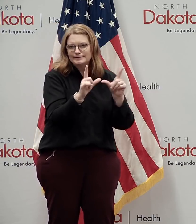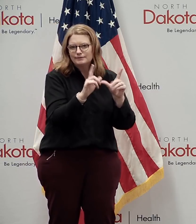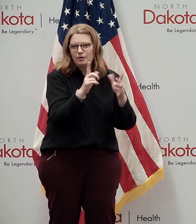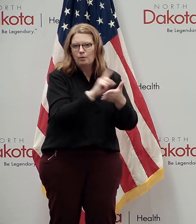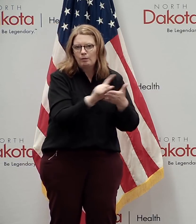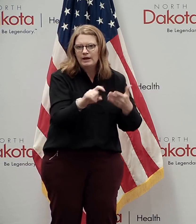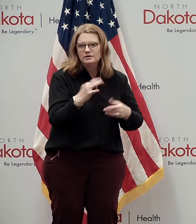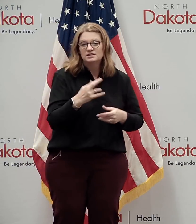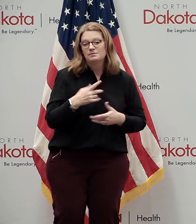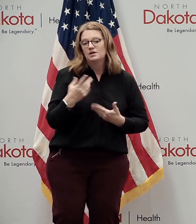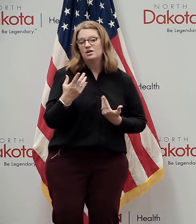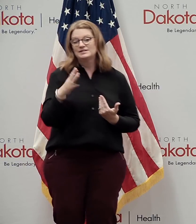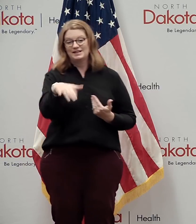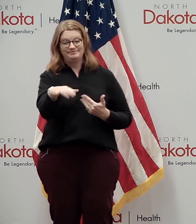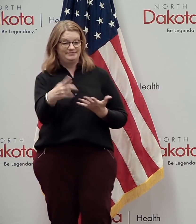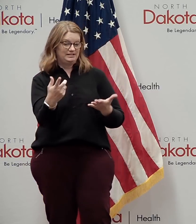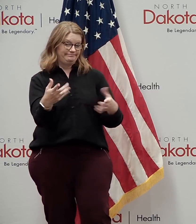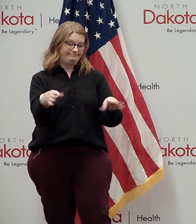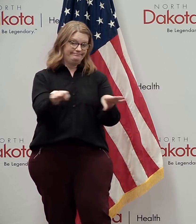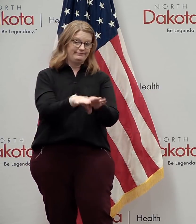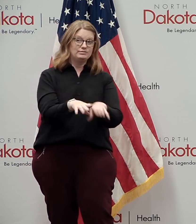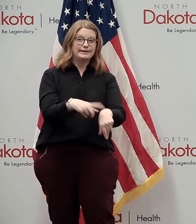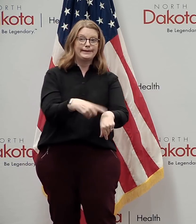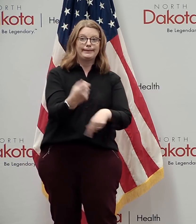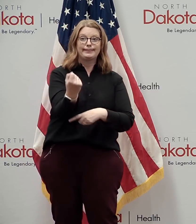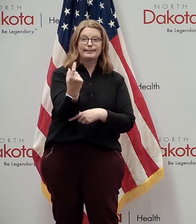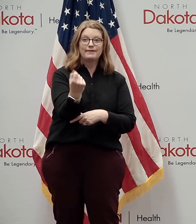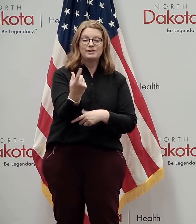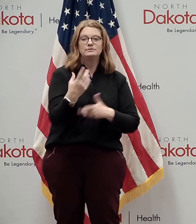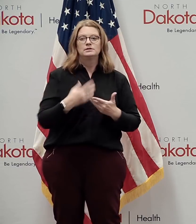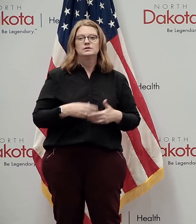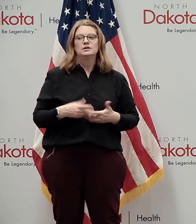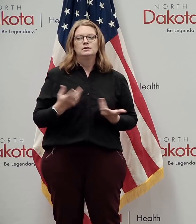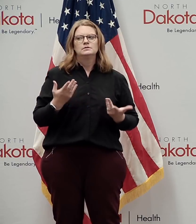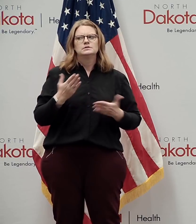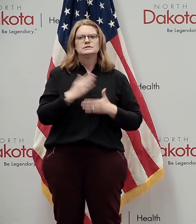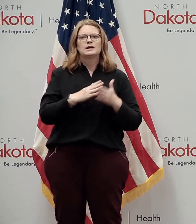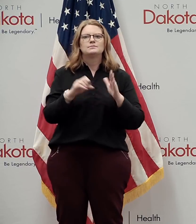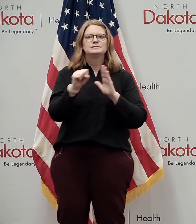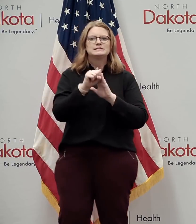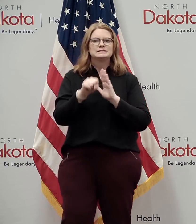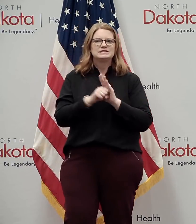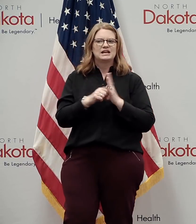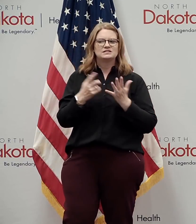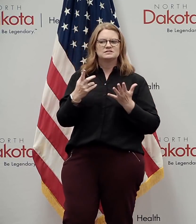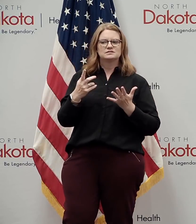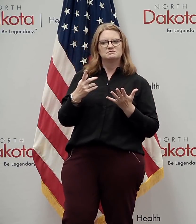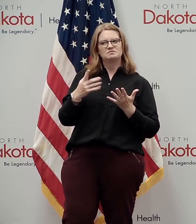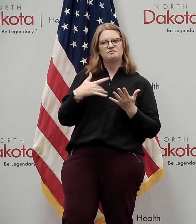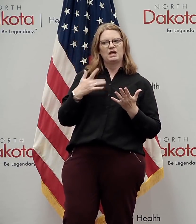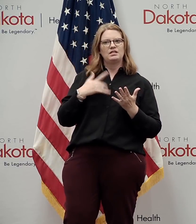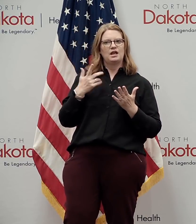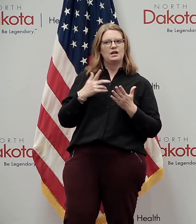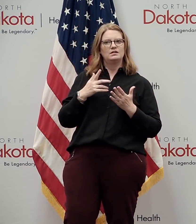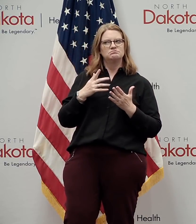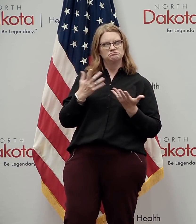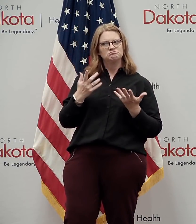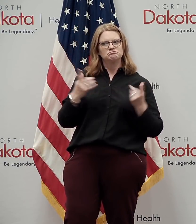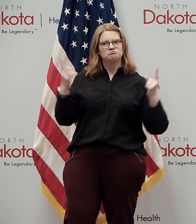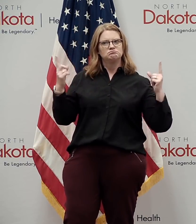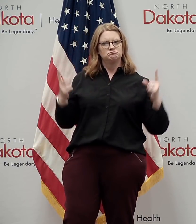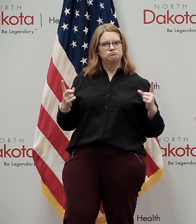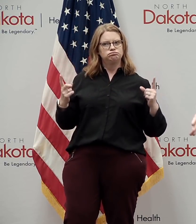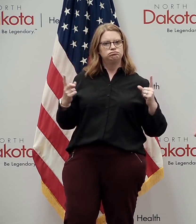people down at 11 o'clock because apparently there's some states thought that by going to the full closing hour that there was social